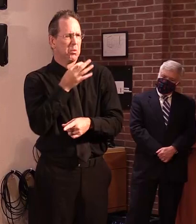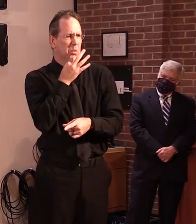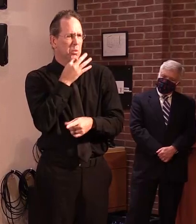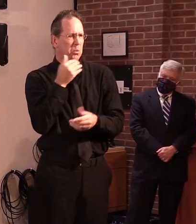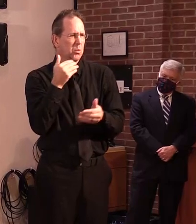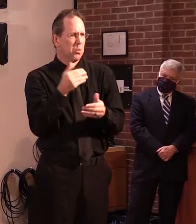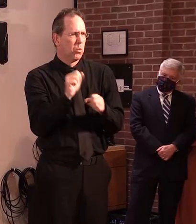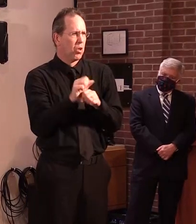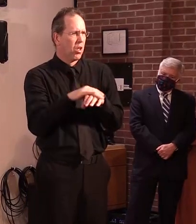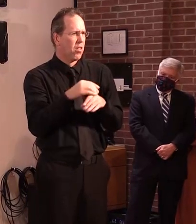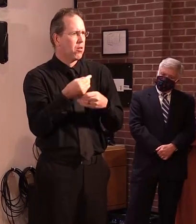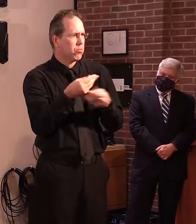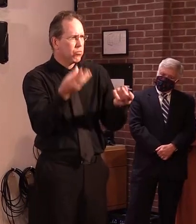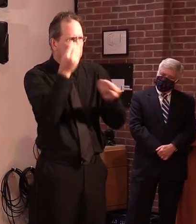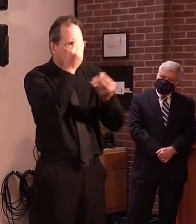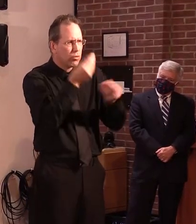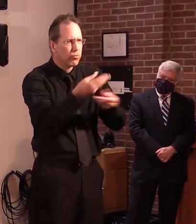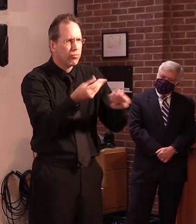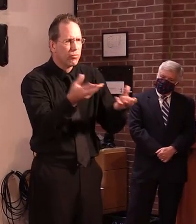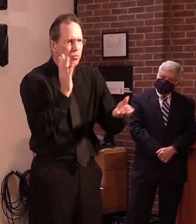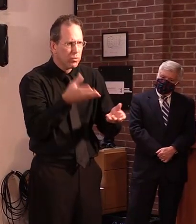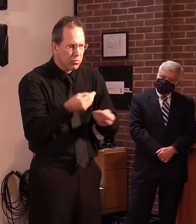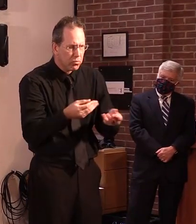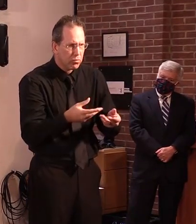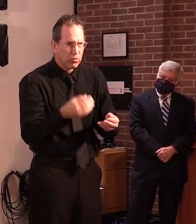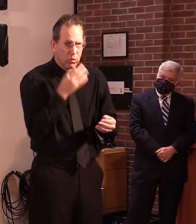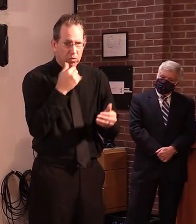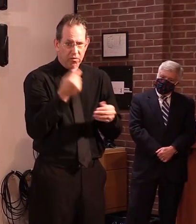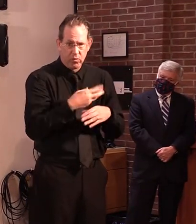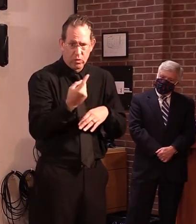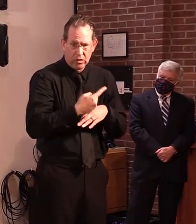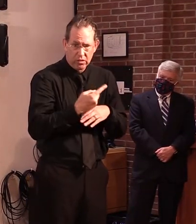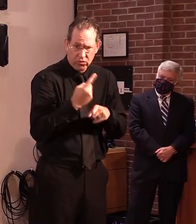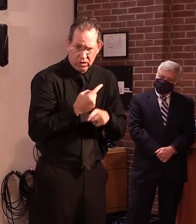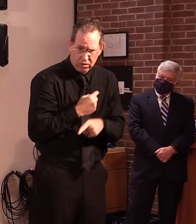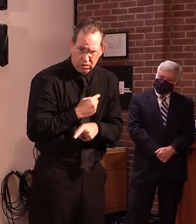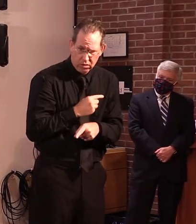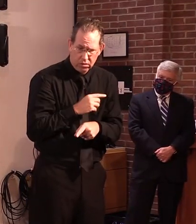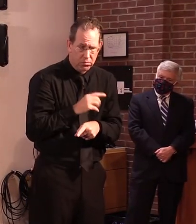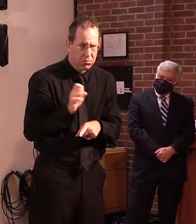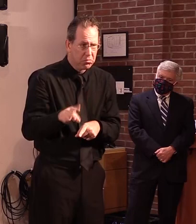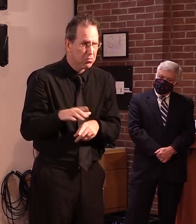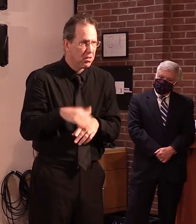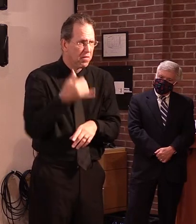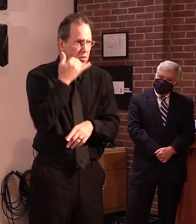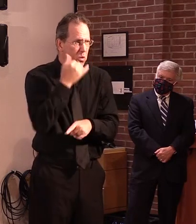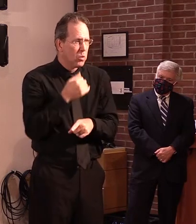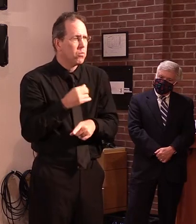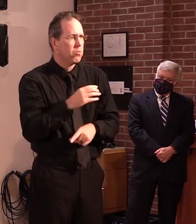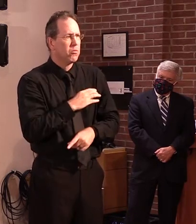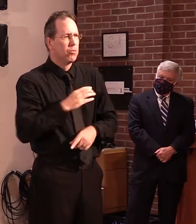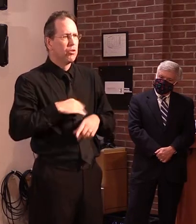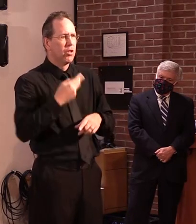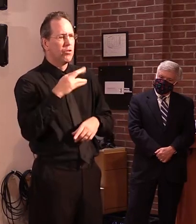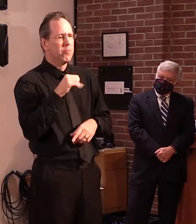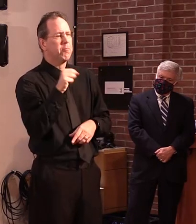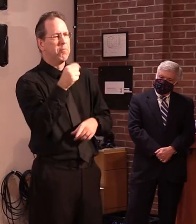Thank you, Governor. You are correct. So we have begun and are collecting the